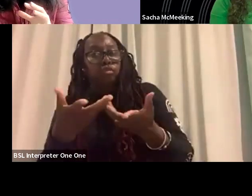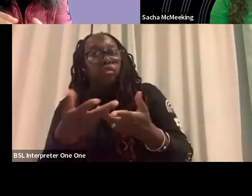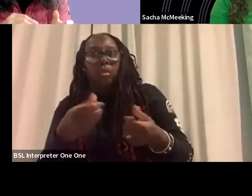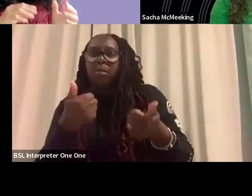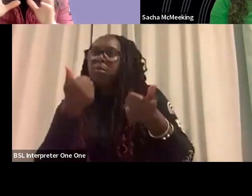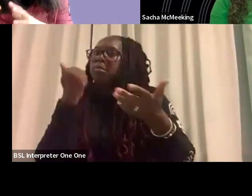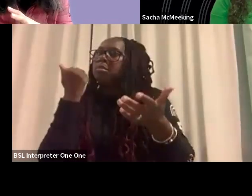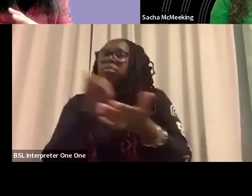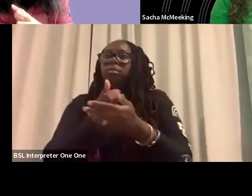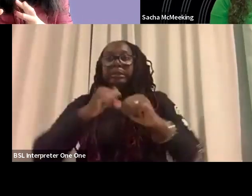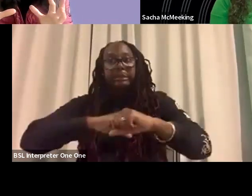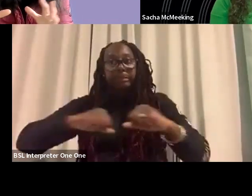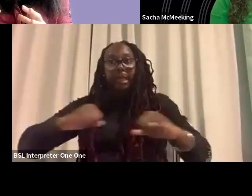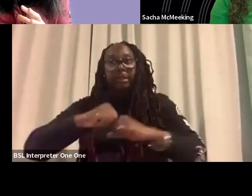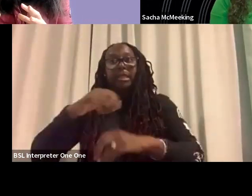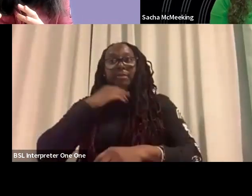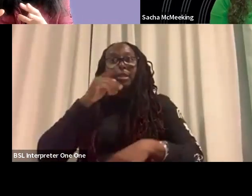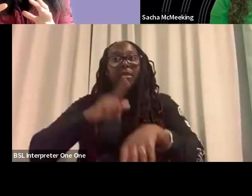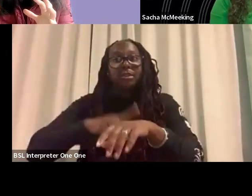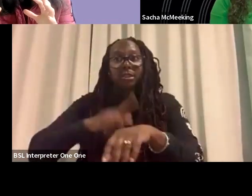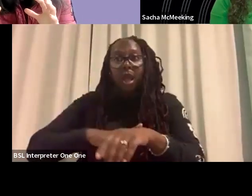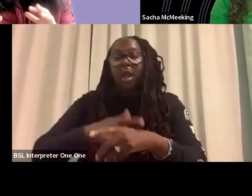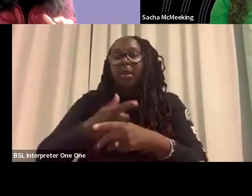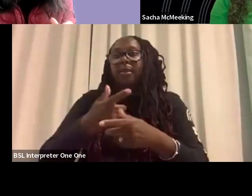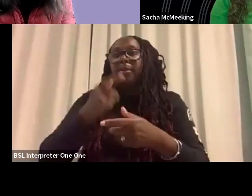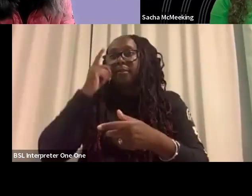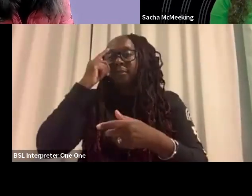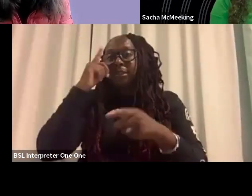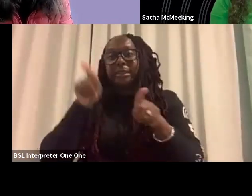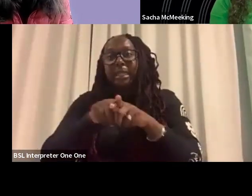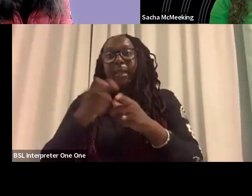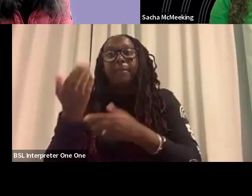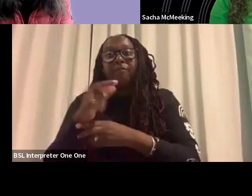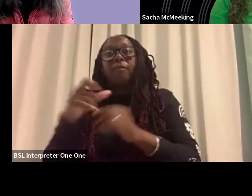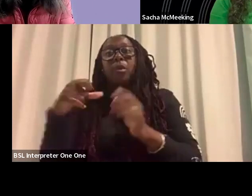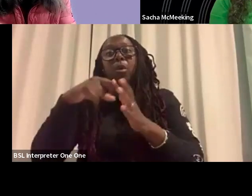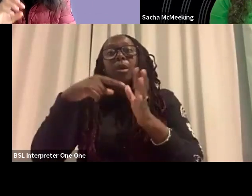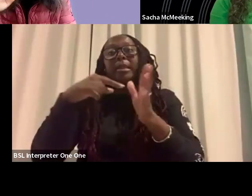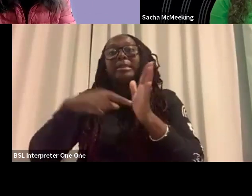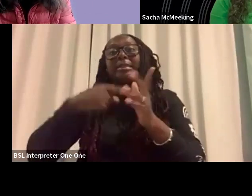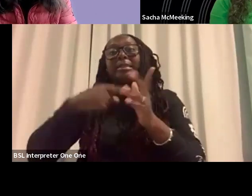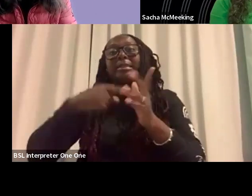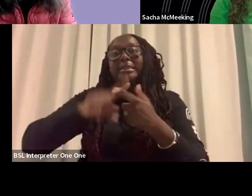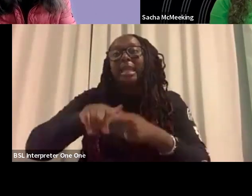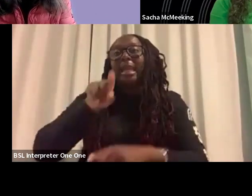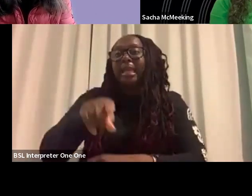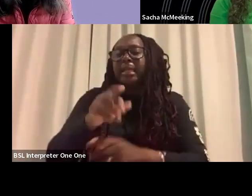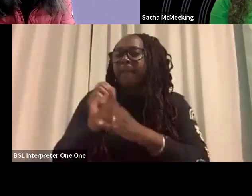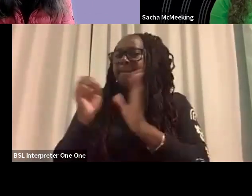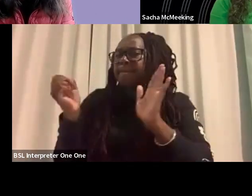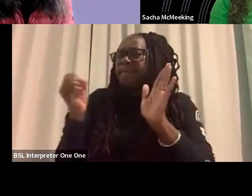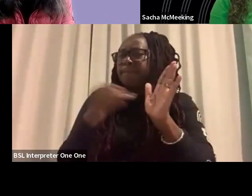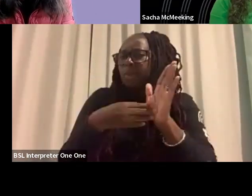space to do that. And we still have time between the keynote of Kate. And also, again, Leah, maybe can you post